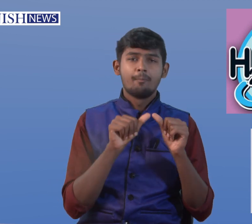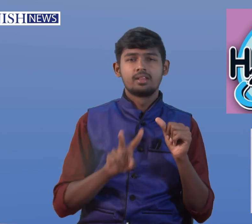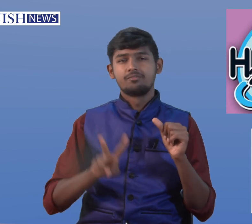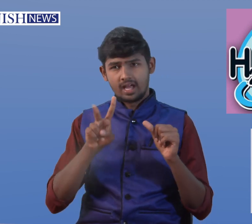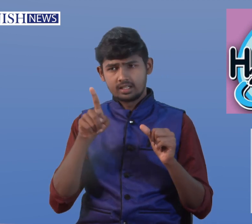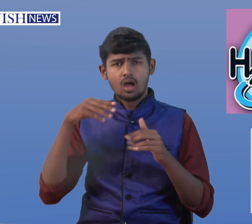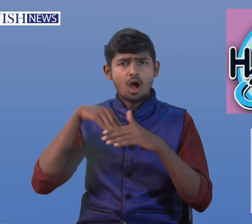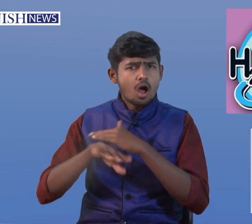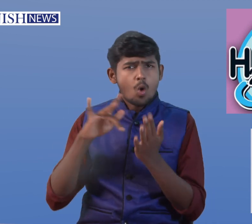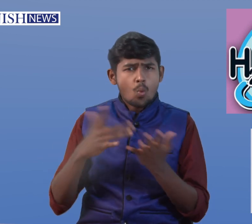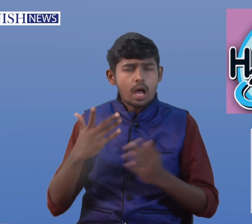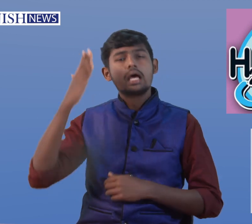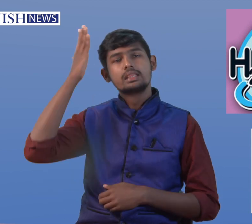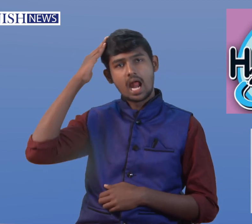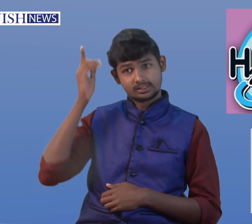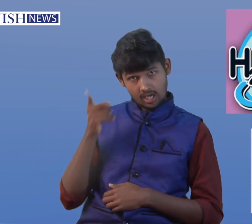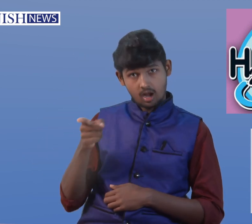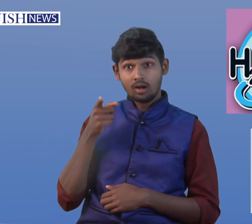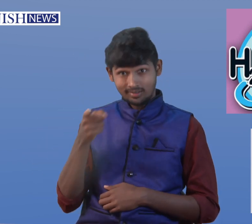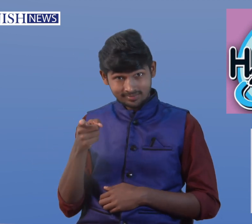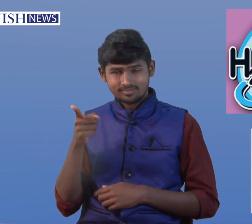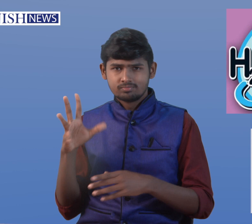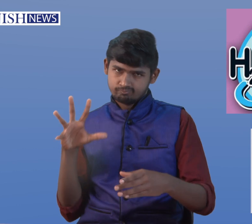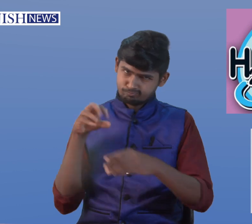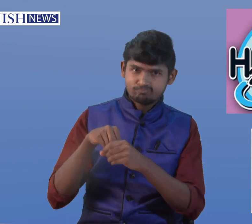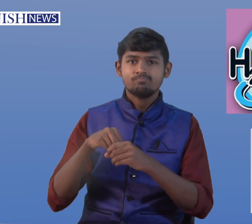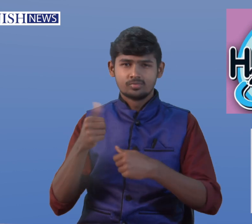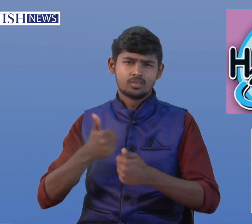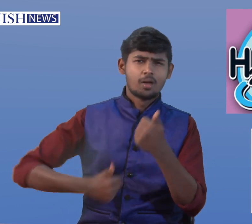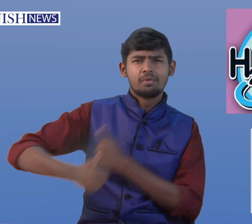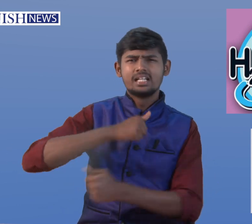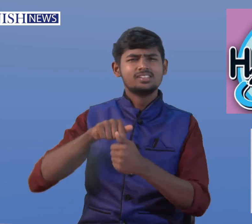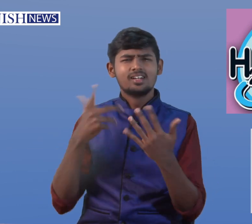the animation have been unveiled by UNESCO on World Water Day.